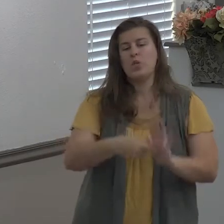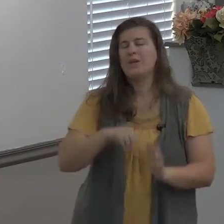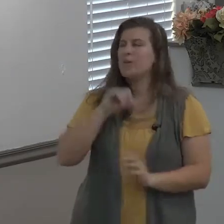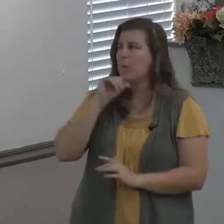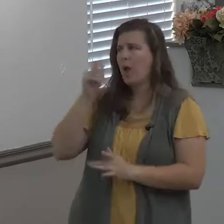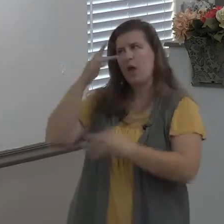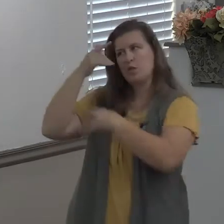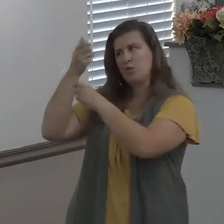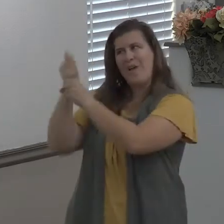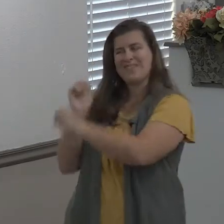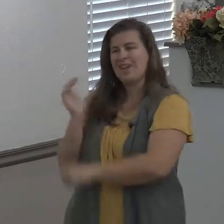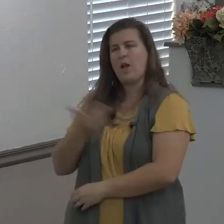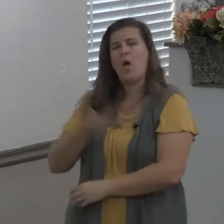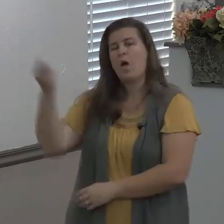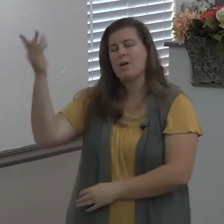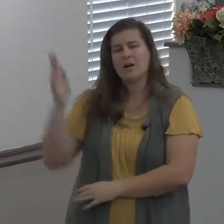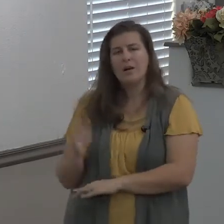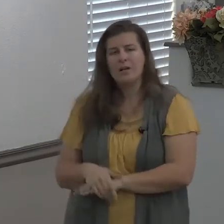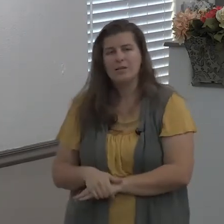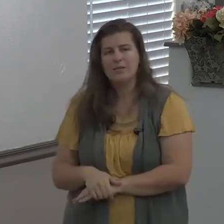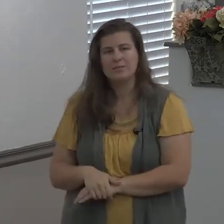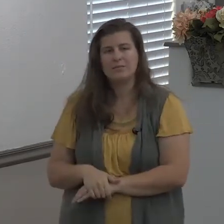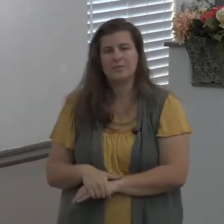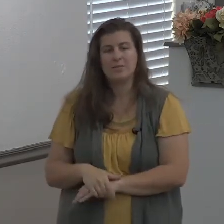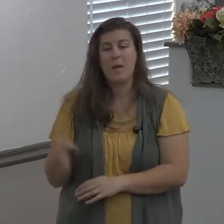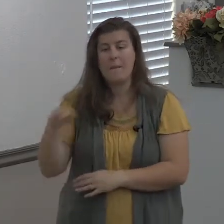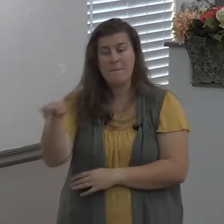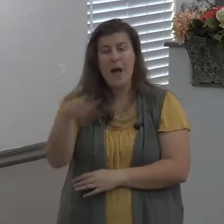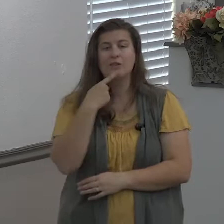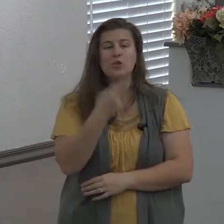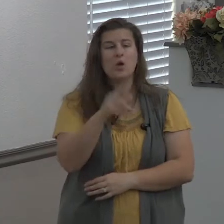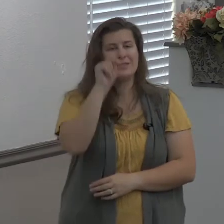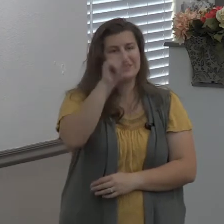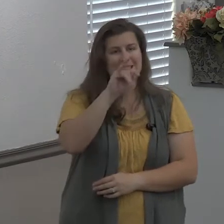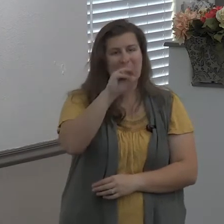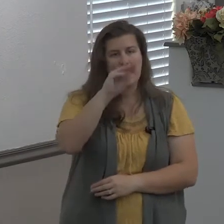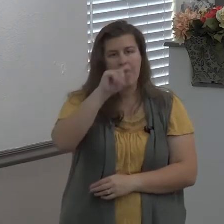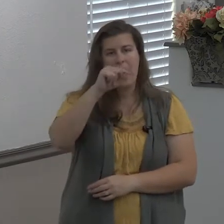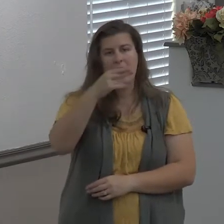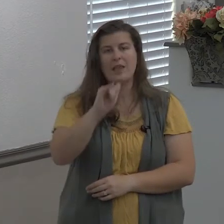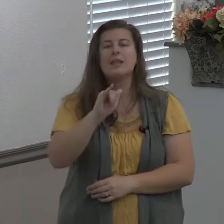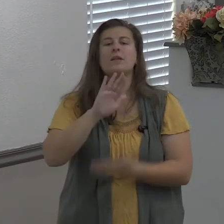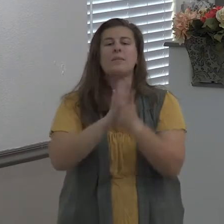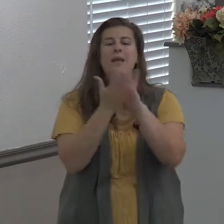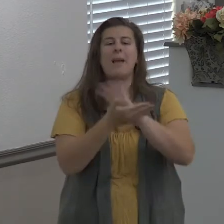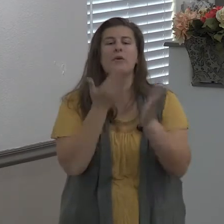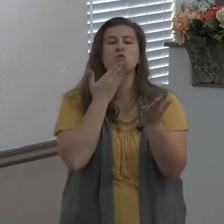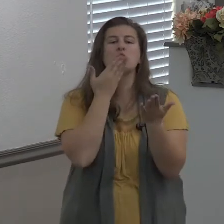And when we begin to do that, what we reveal is truthfully a lack of trust in our God.